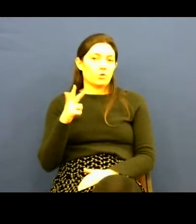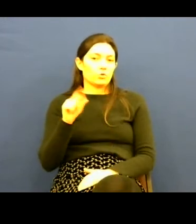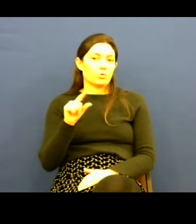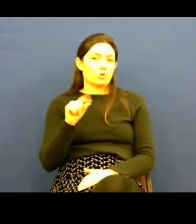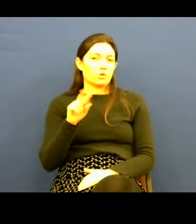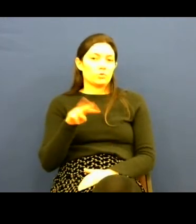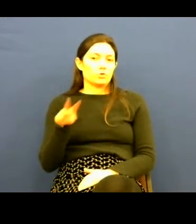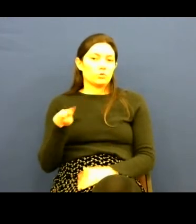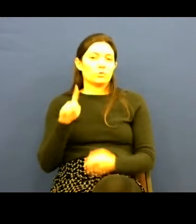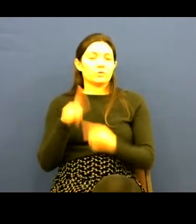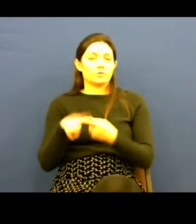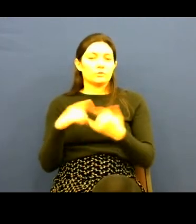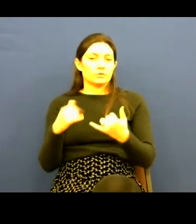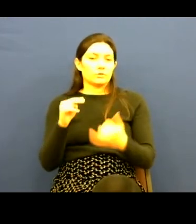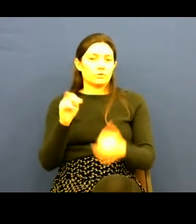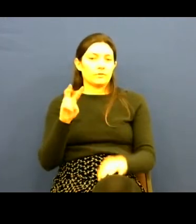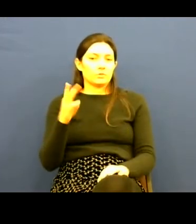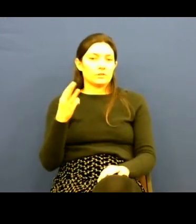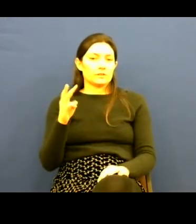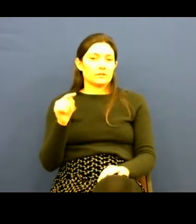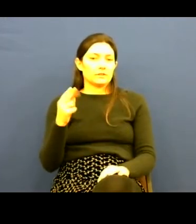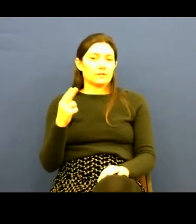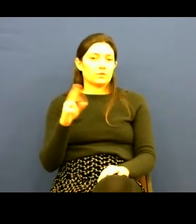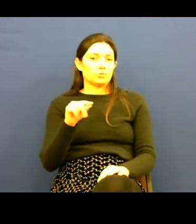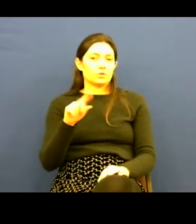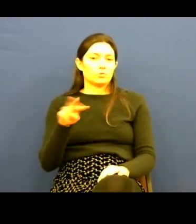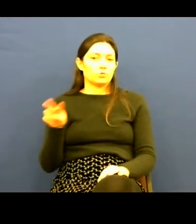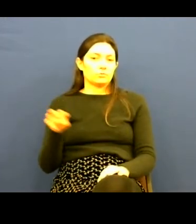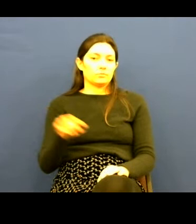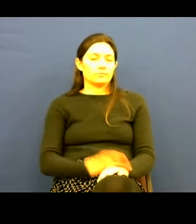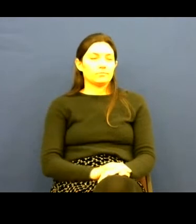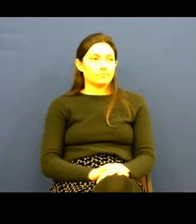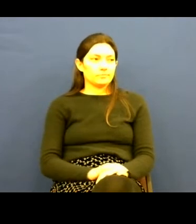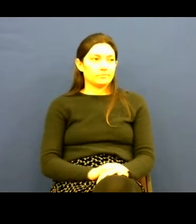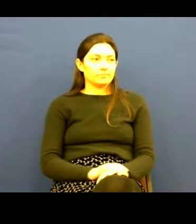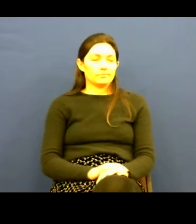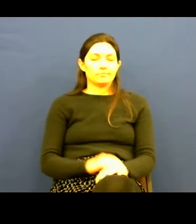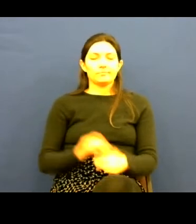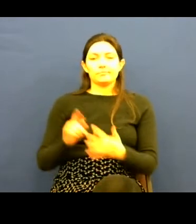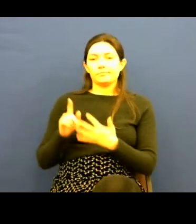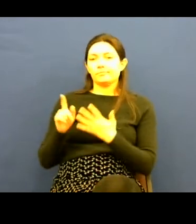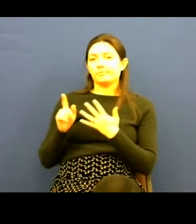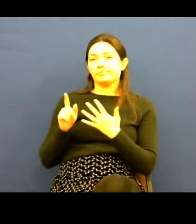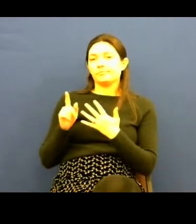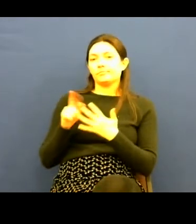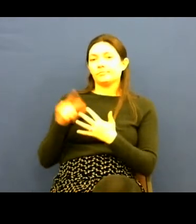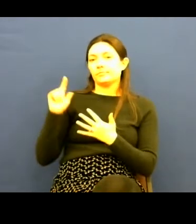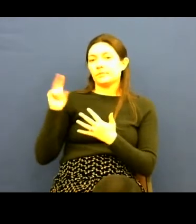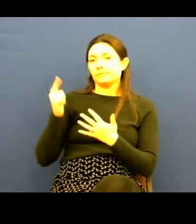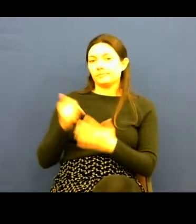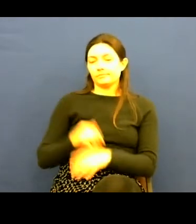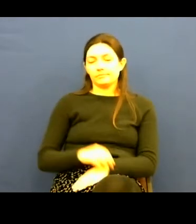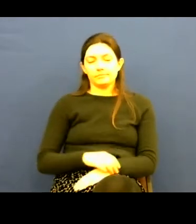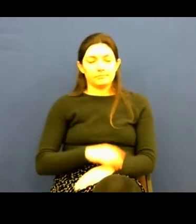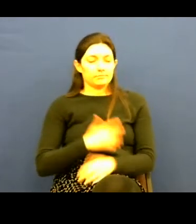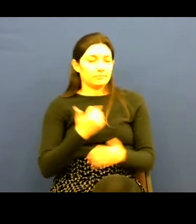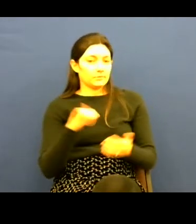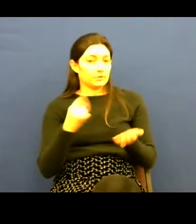2022 through today, November 16th, 2022. Second. Any